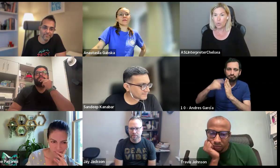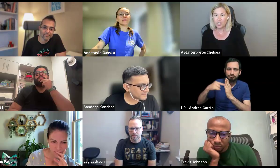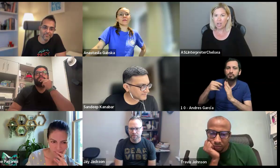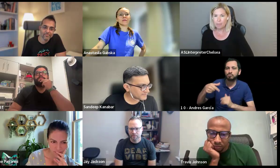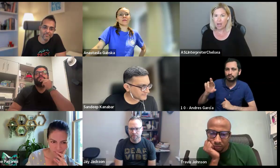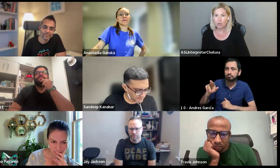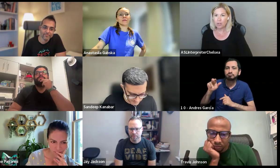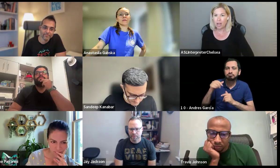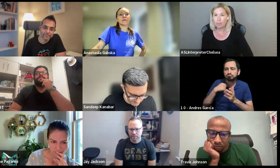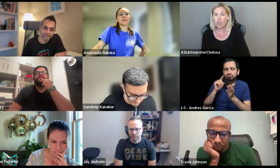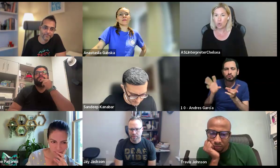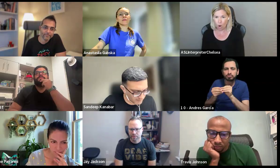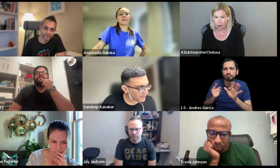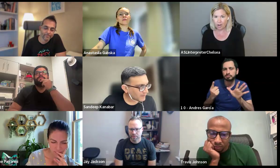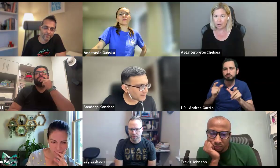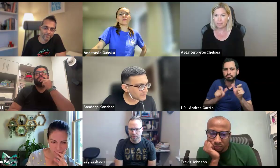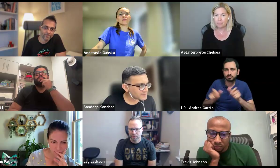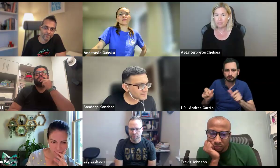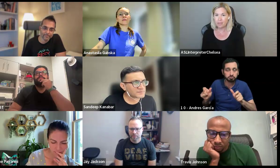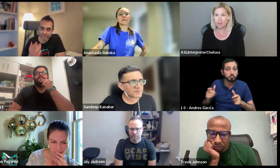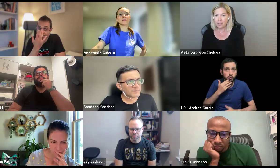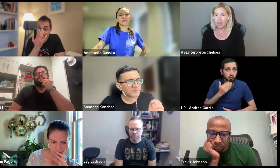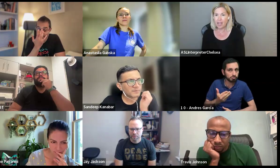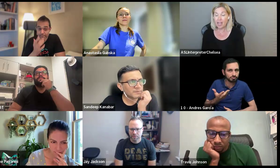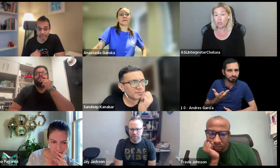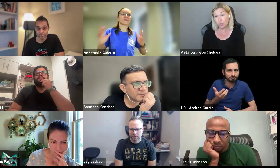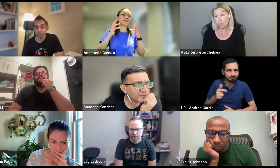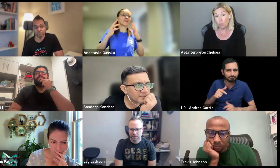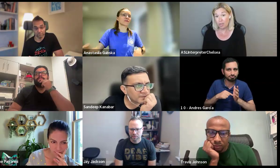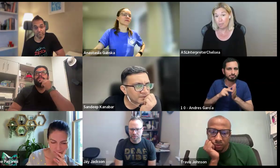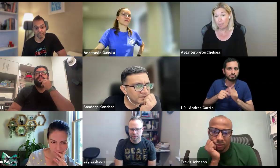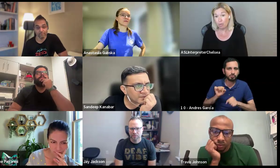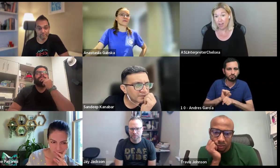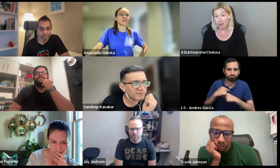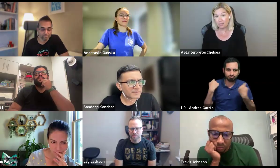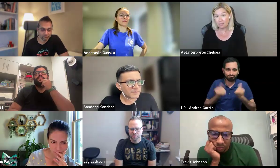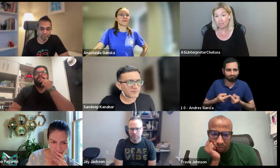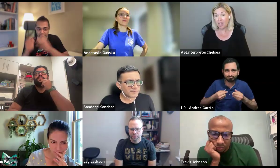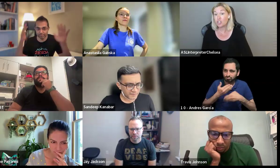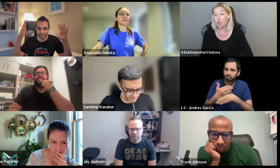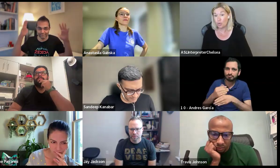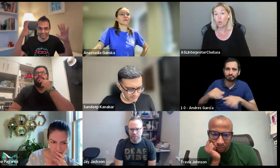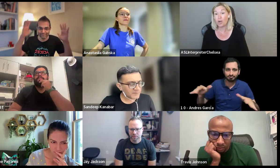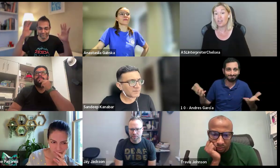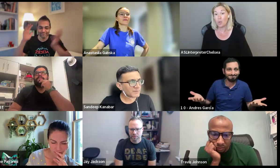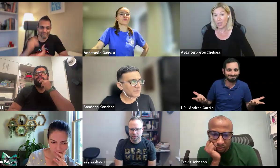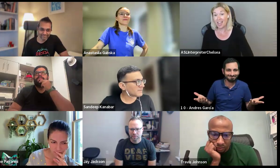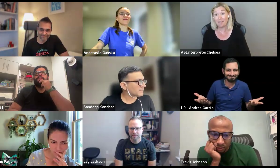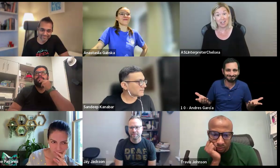We talked about QR and spoke with the people there and showed the work that we have